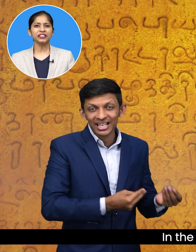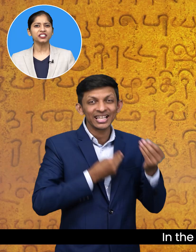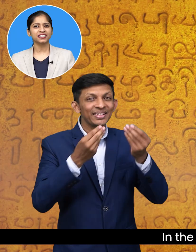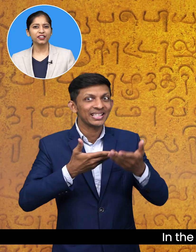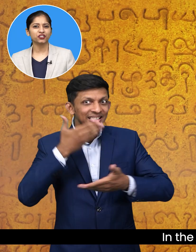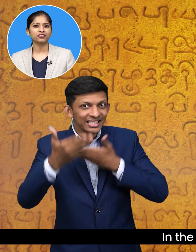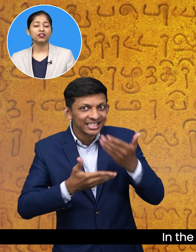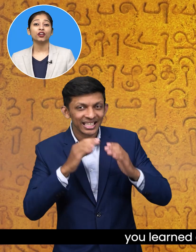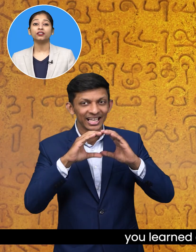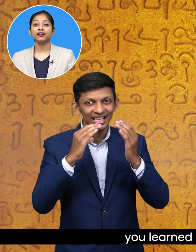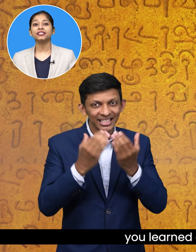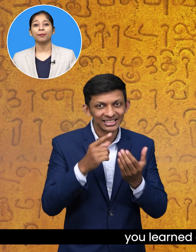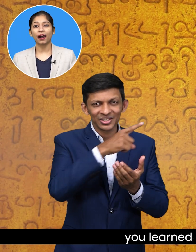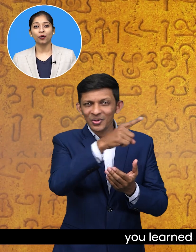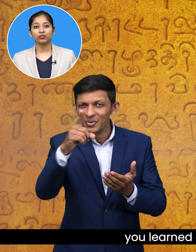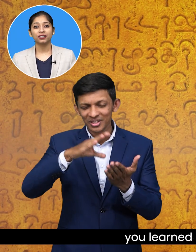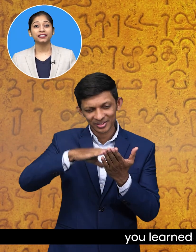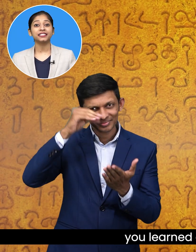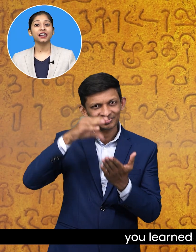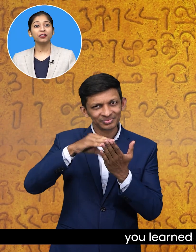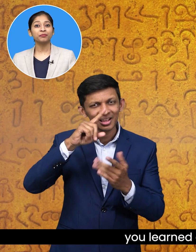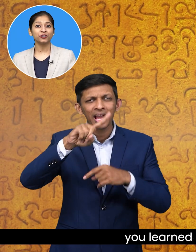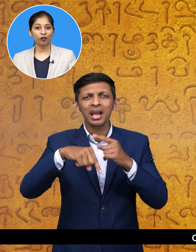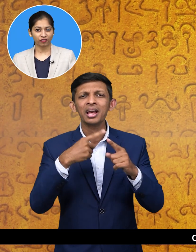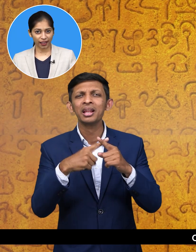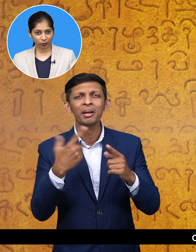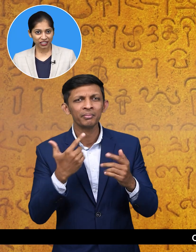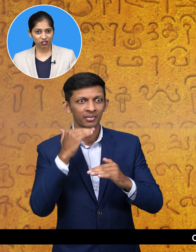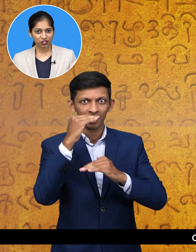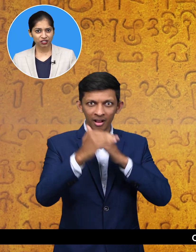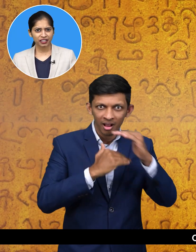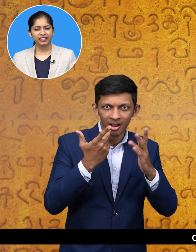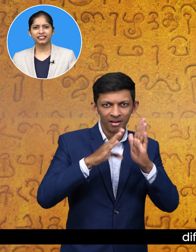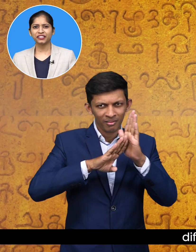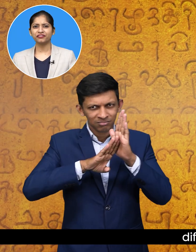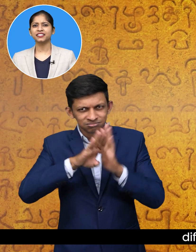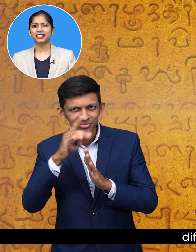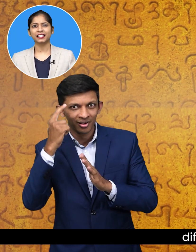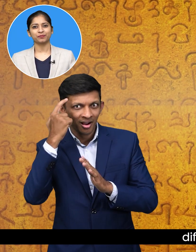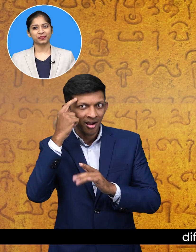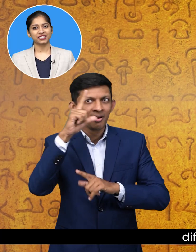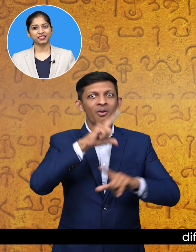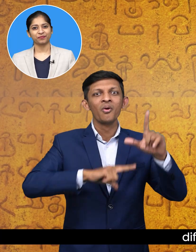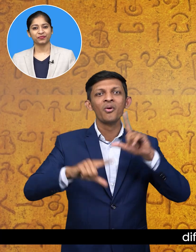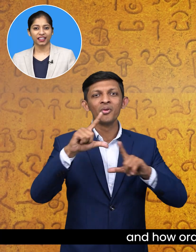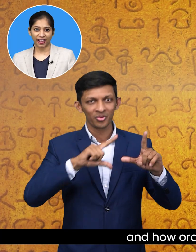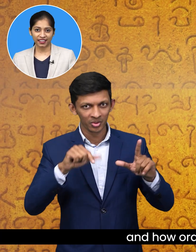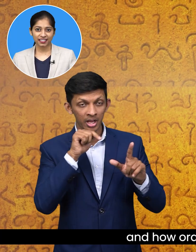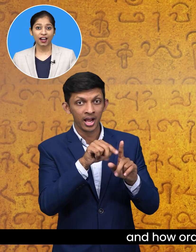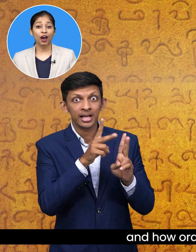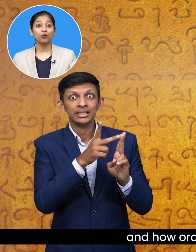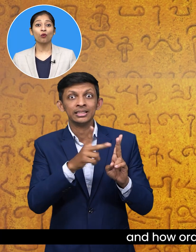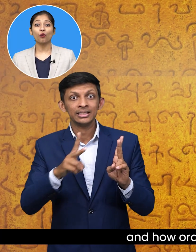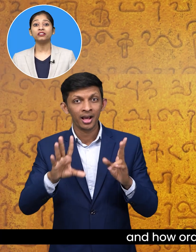In the previous session, you learned about the development of language, different scripts,